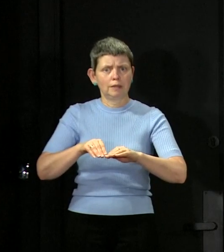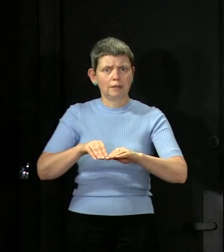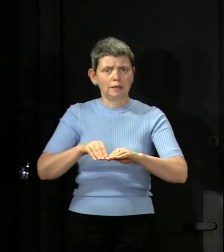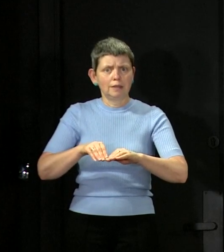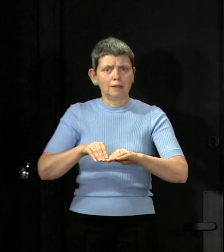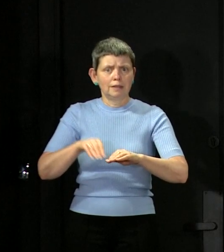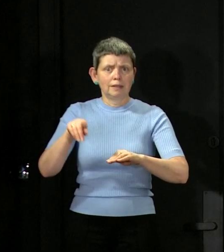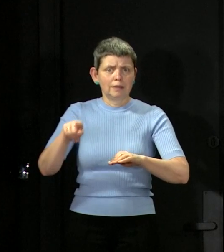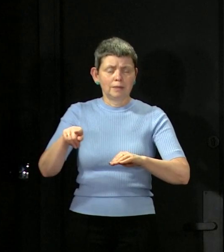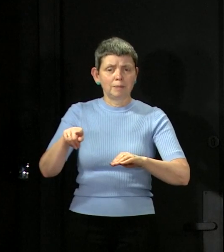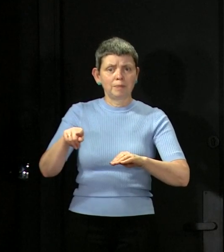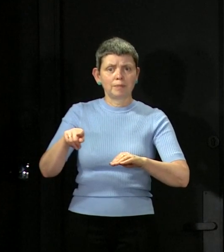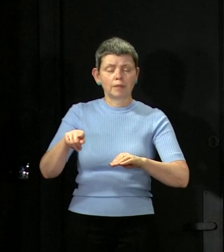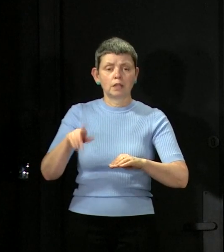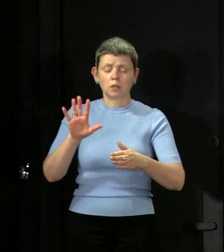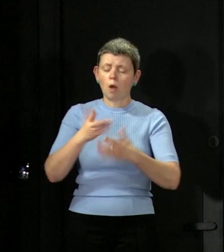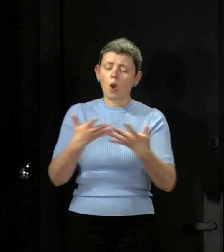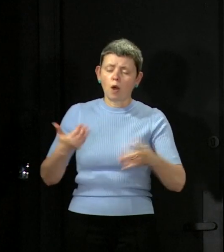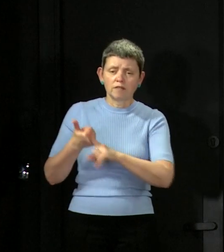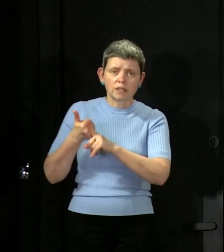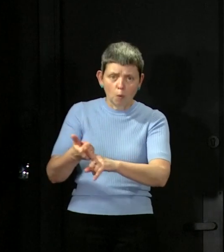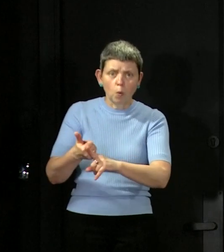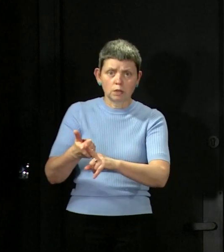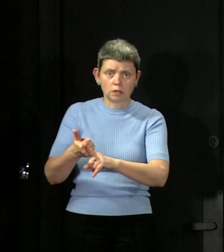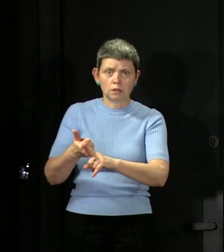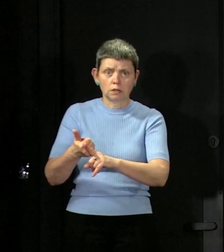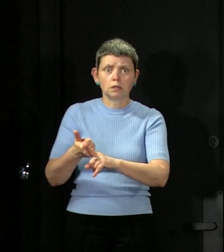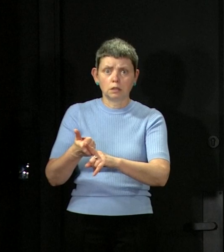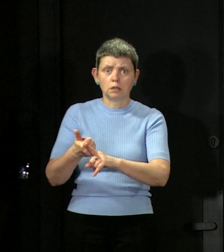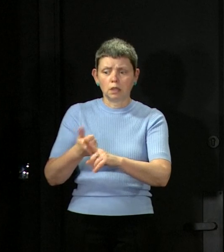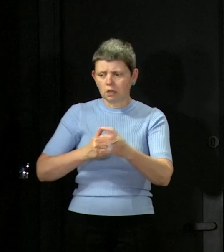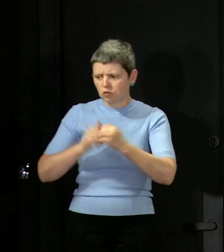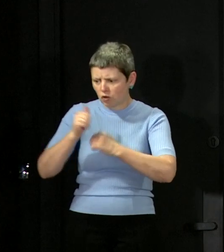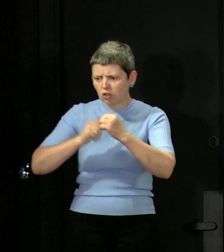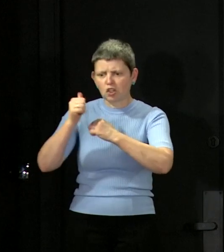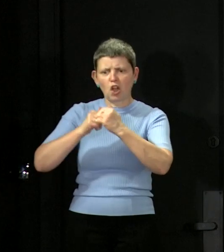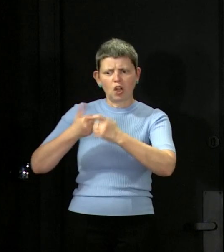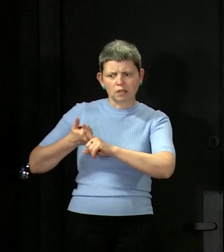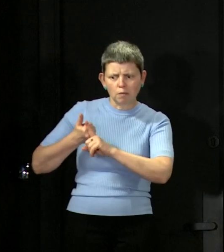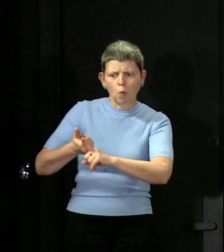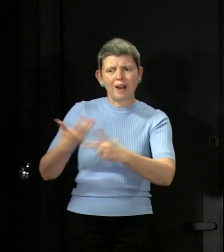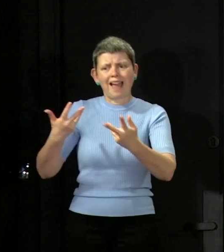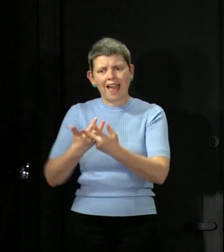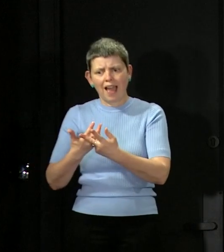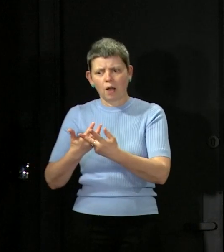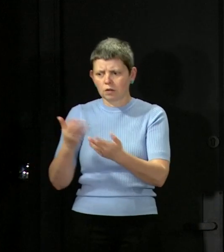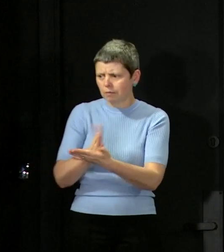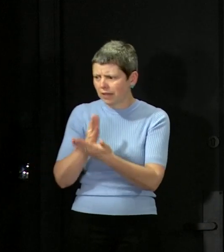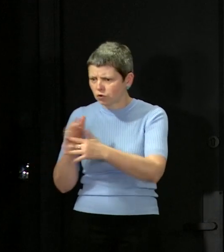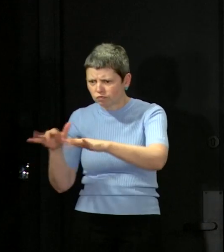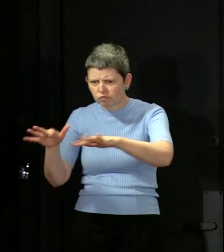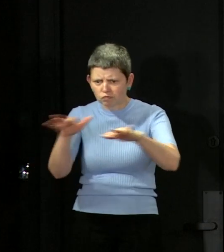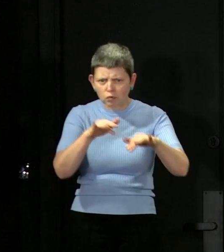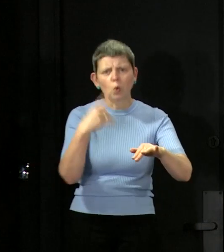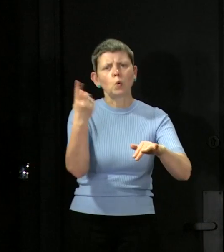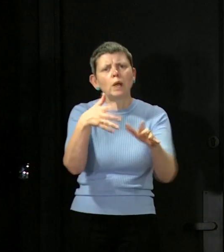very significant package of support and infrastructure of support put in place, both for those who are in the shielded group, but